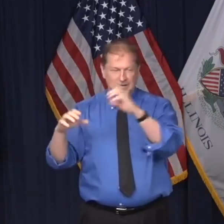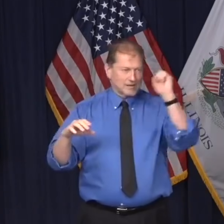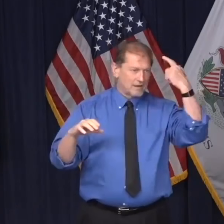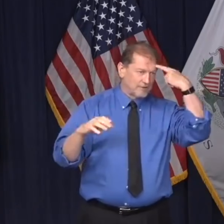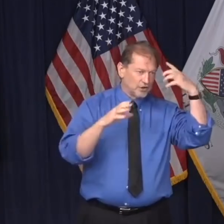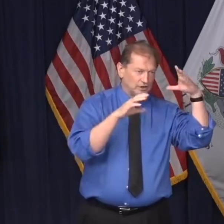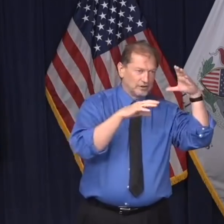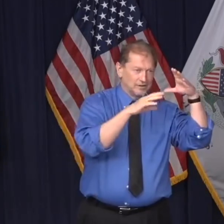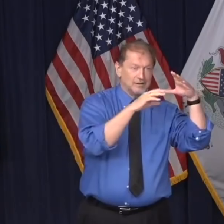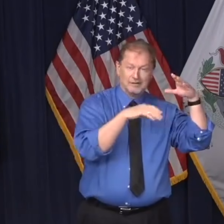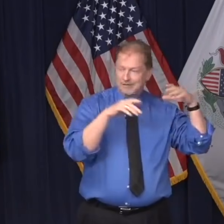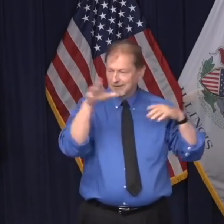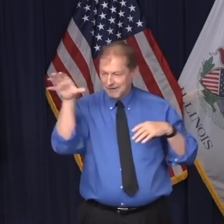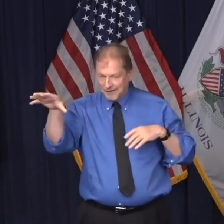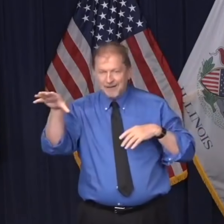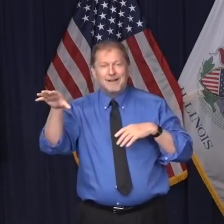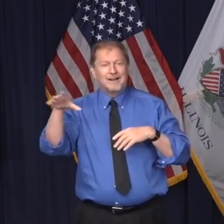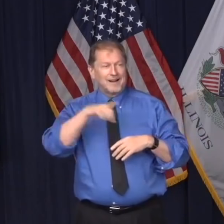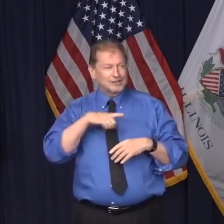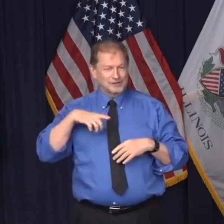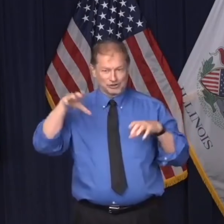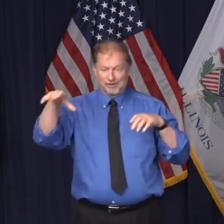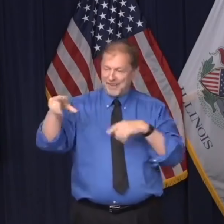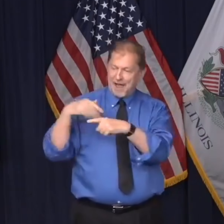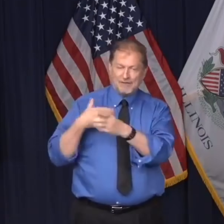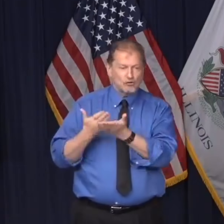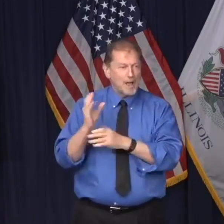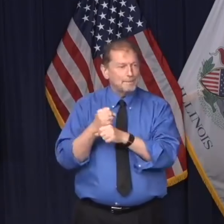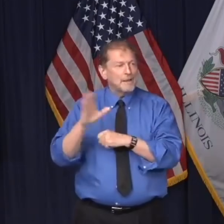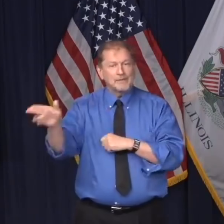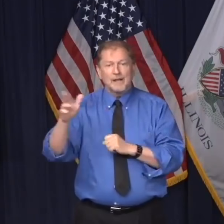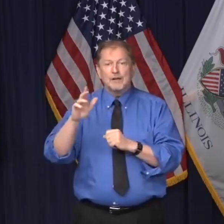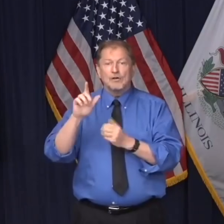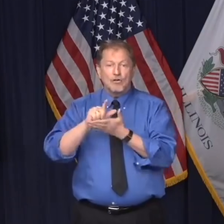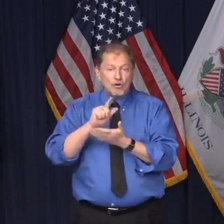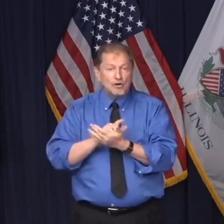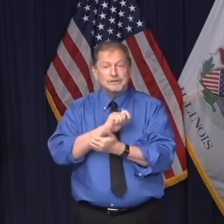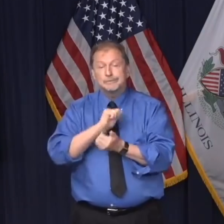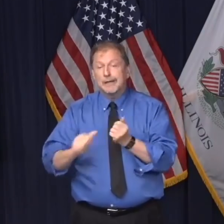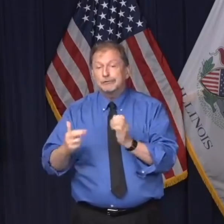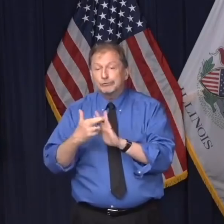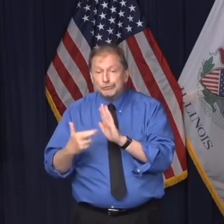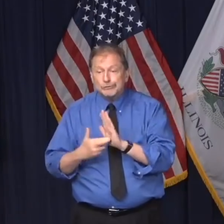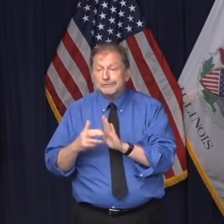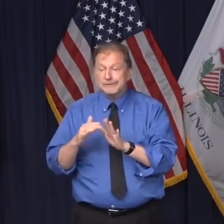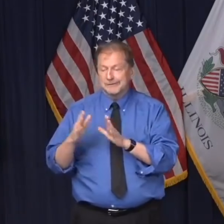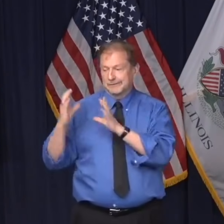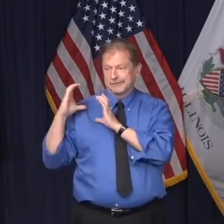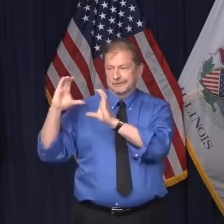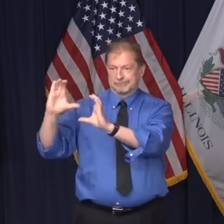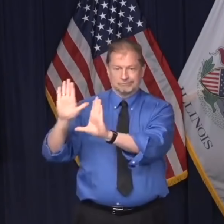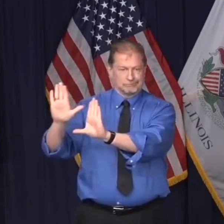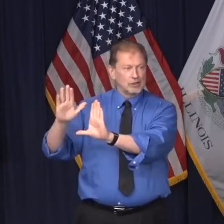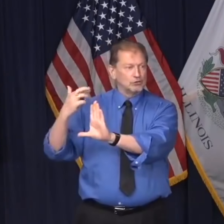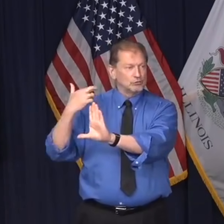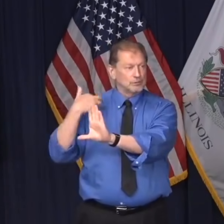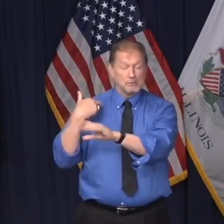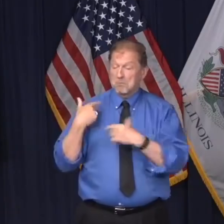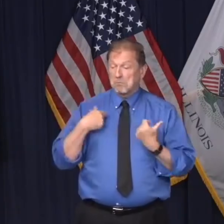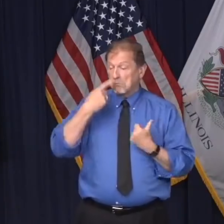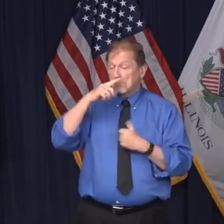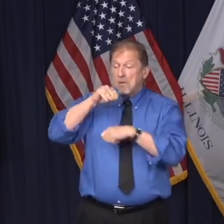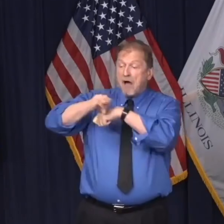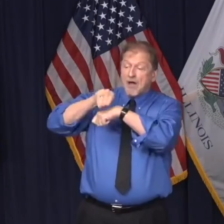ability to make their own rules and make their own decisions. And that's something that's completely, on them. With any advice we'll be